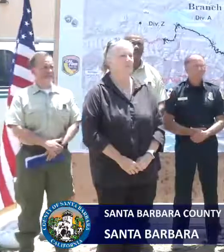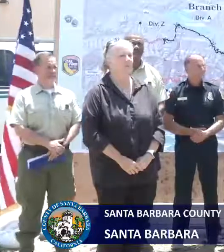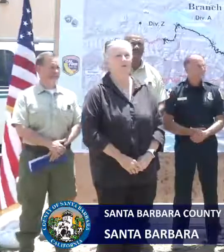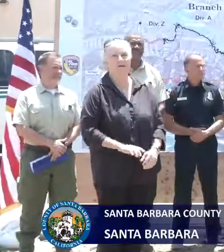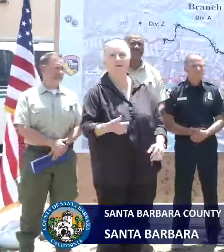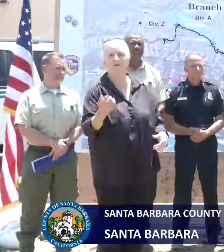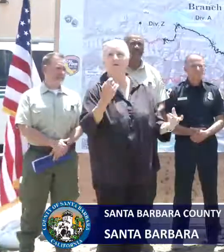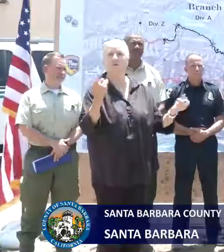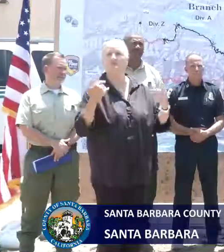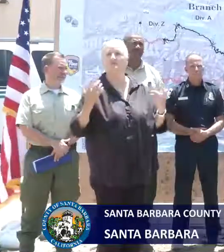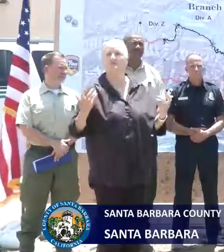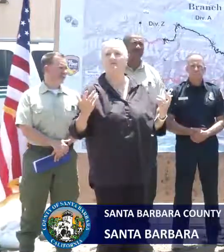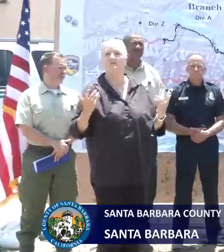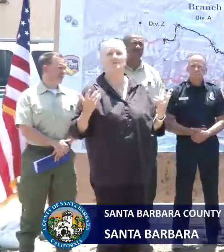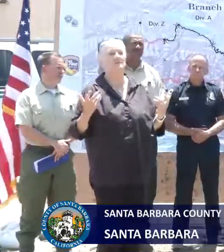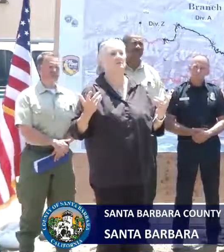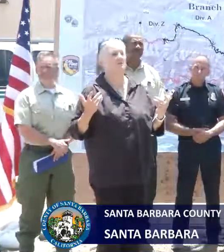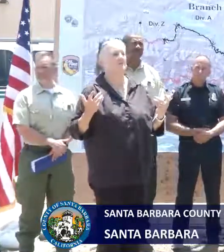Any other questions?